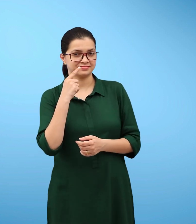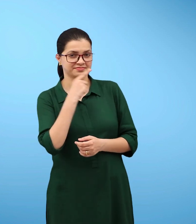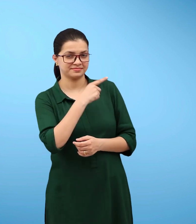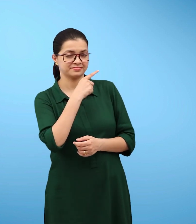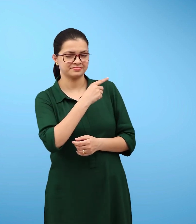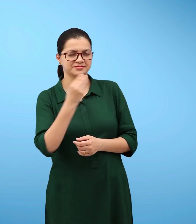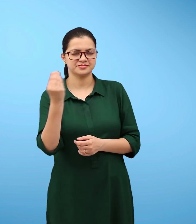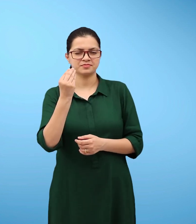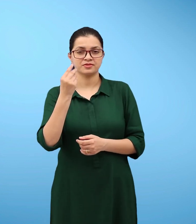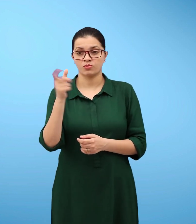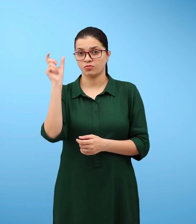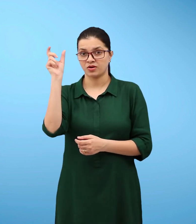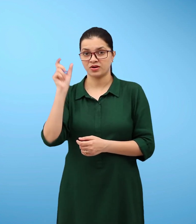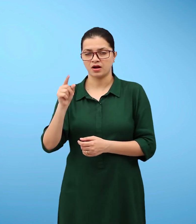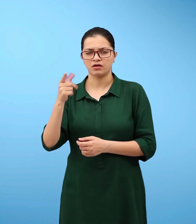Some important dates.